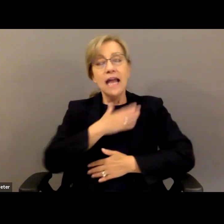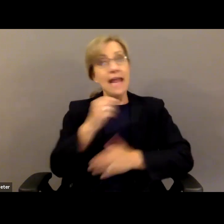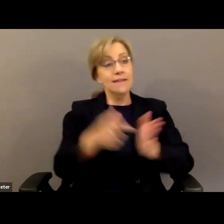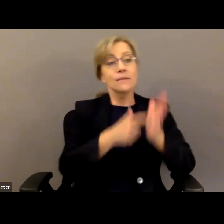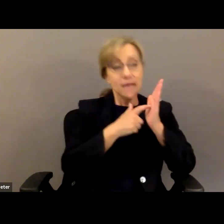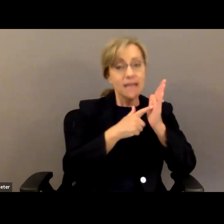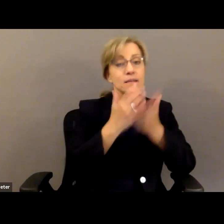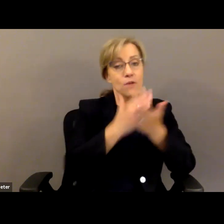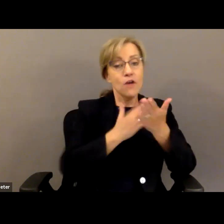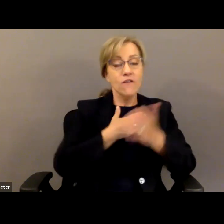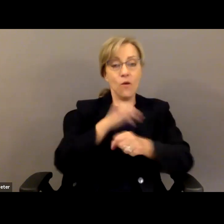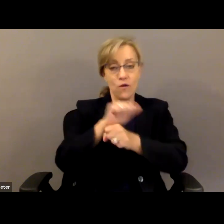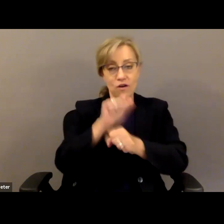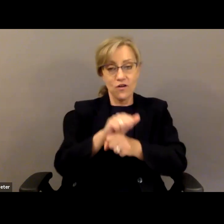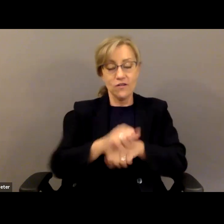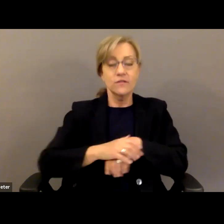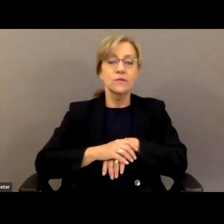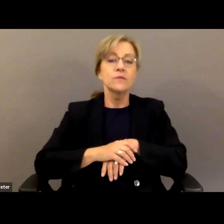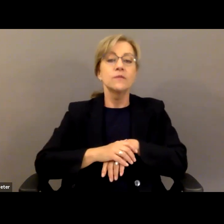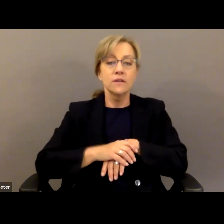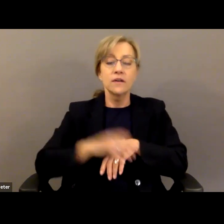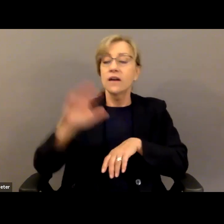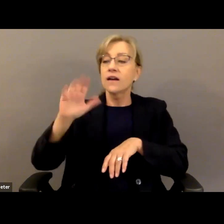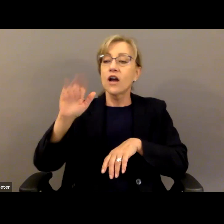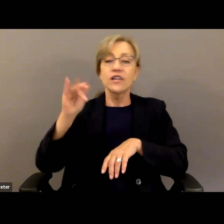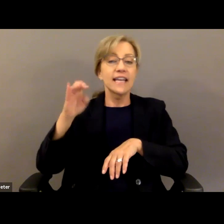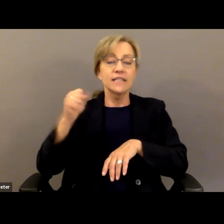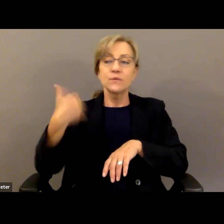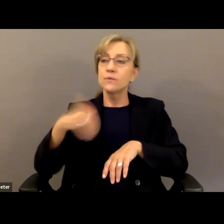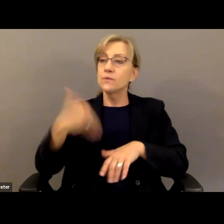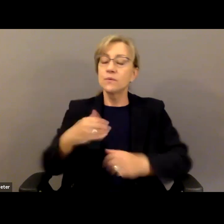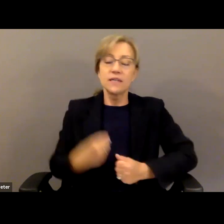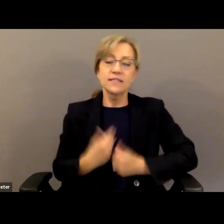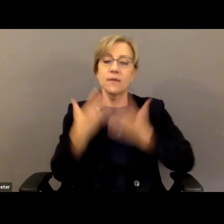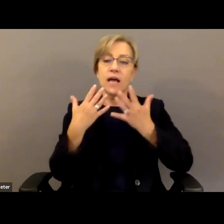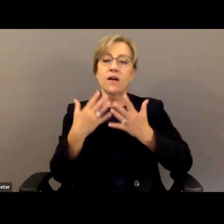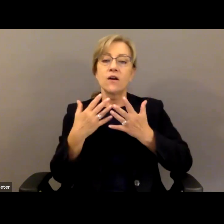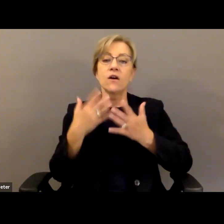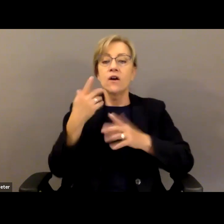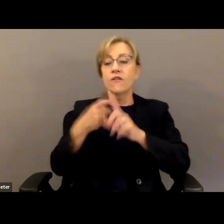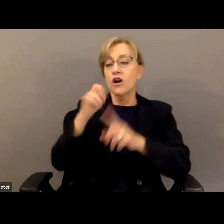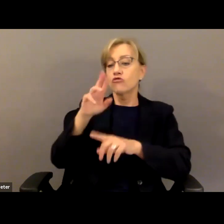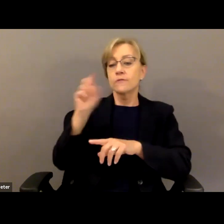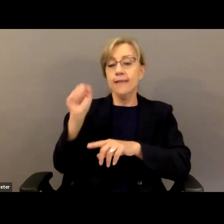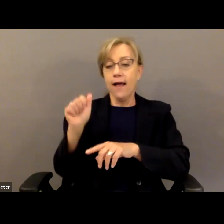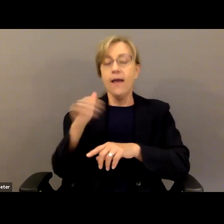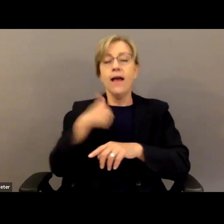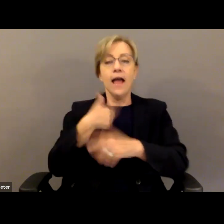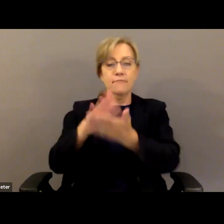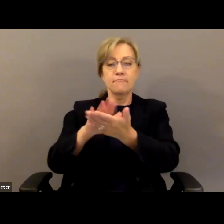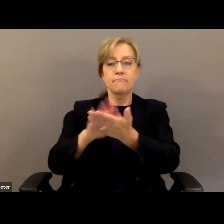of our work, and the Carnegies are a tremendous inspiration. On behalf of RUSA, I applaud the